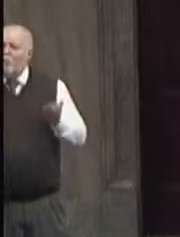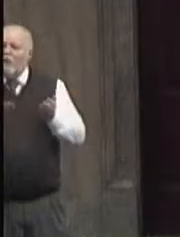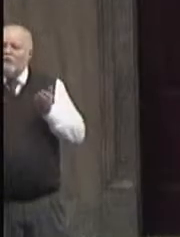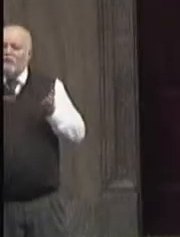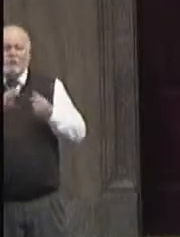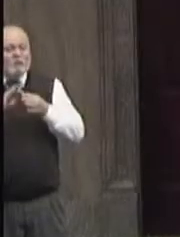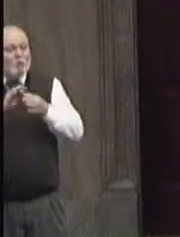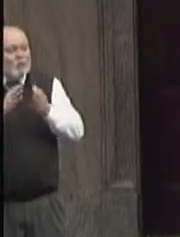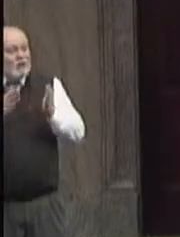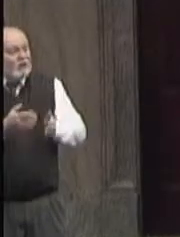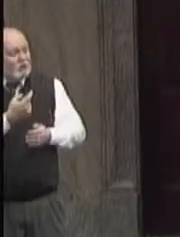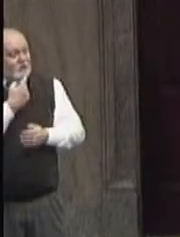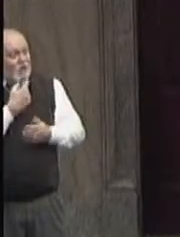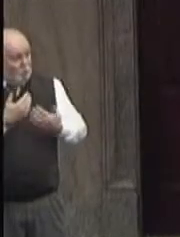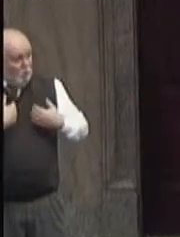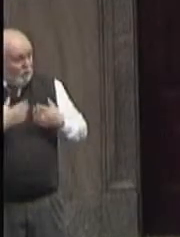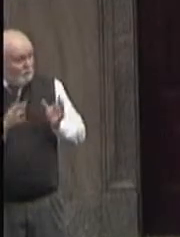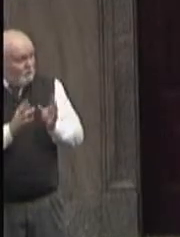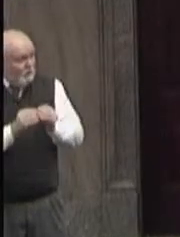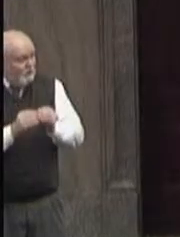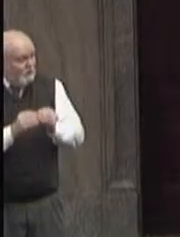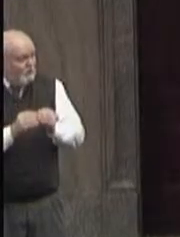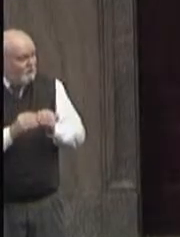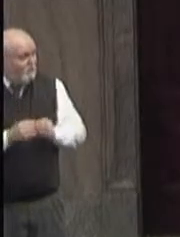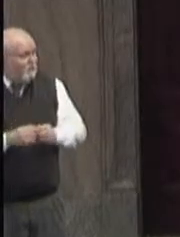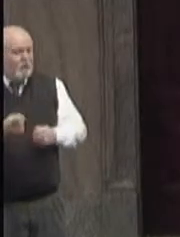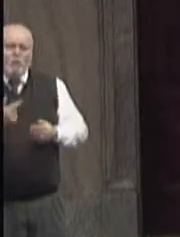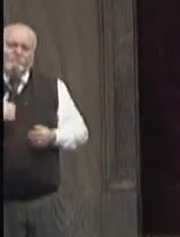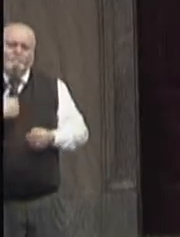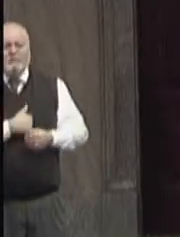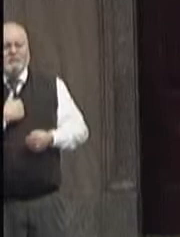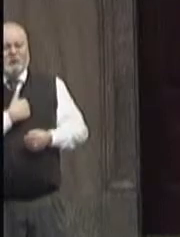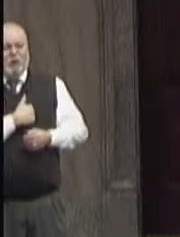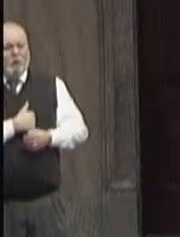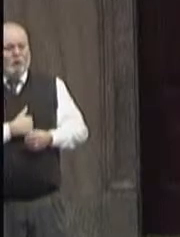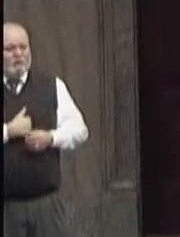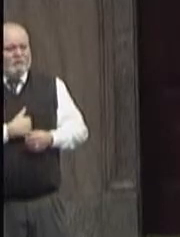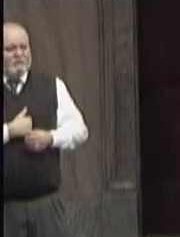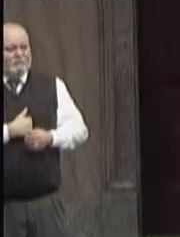coordinator say when we had his meeting? I'm sorry.